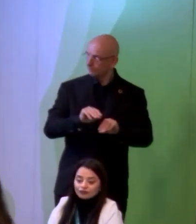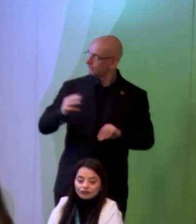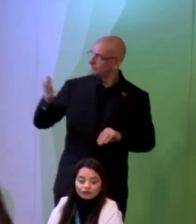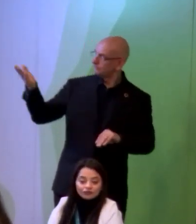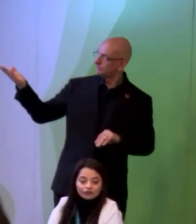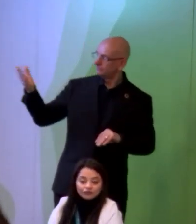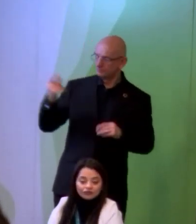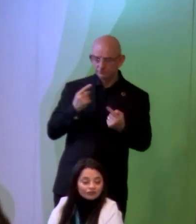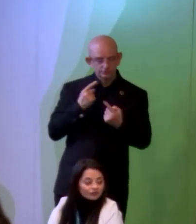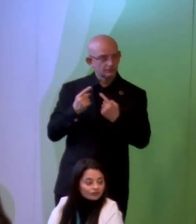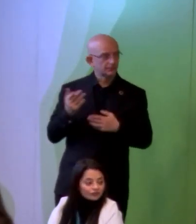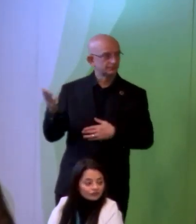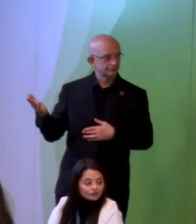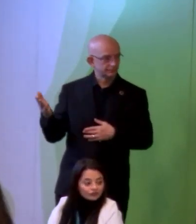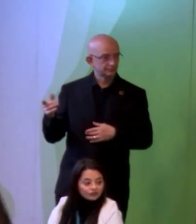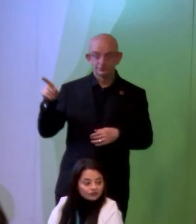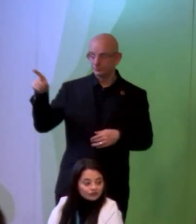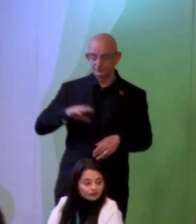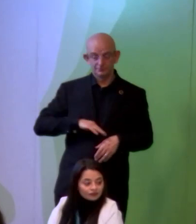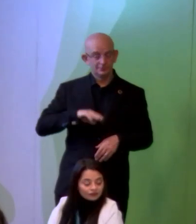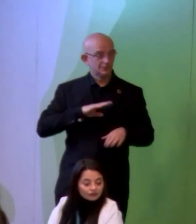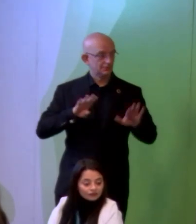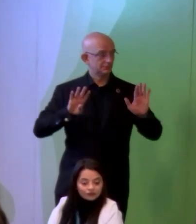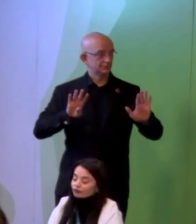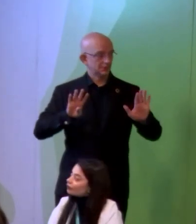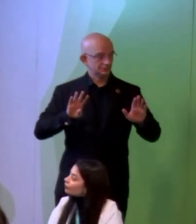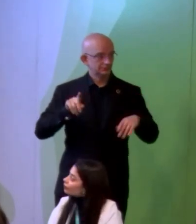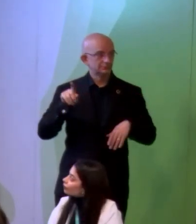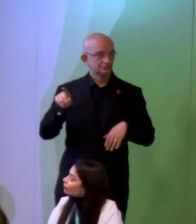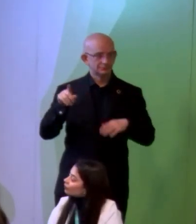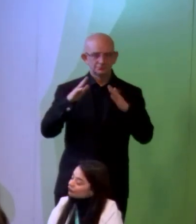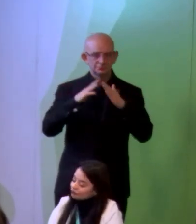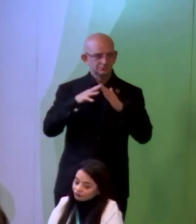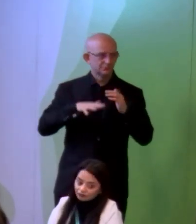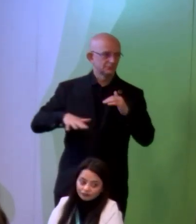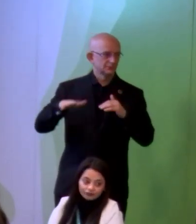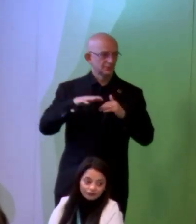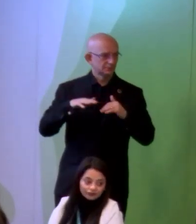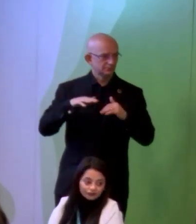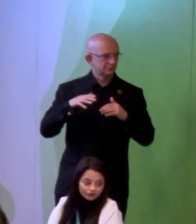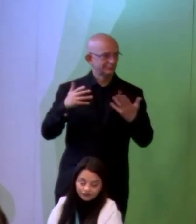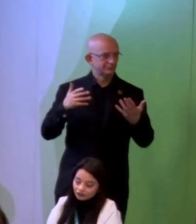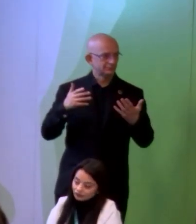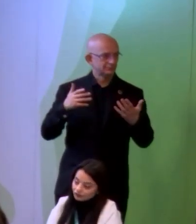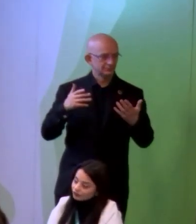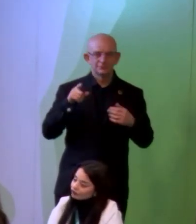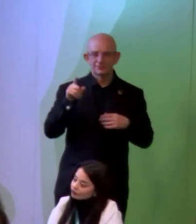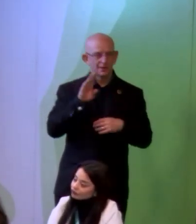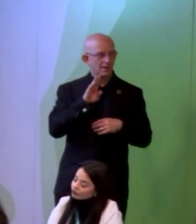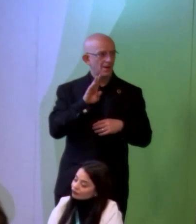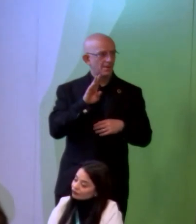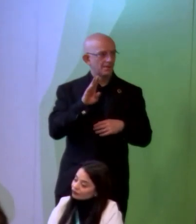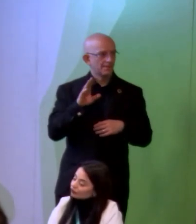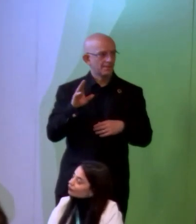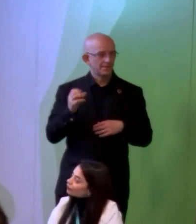is a 9-year-old boy. He's living in a slum in Beirut. He enjoys really going to school. He was born